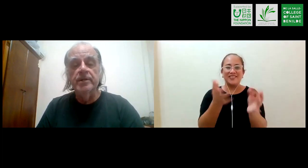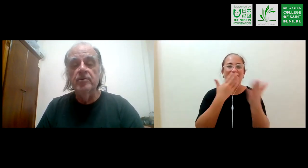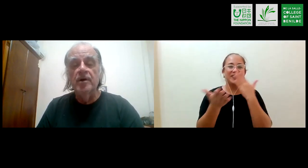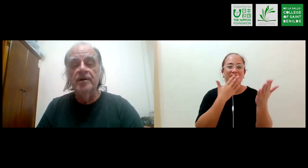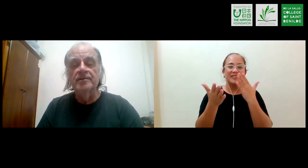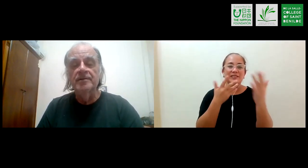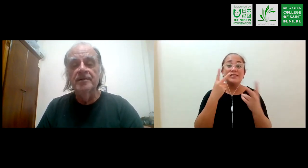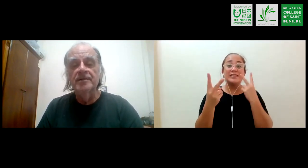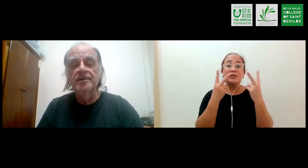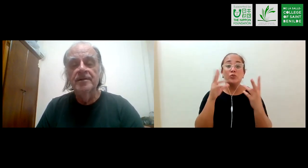you on